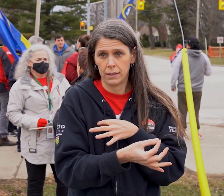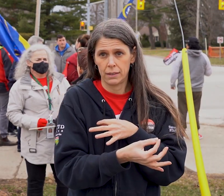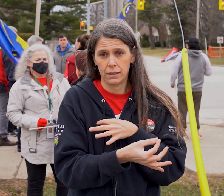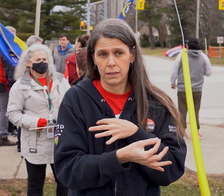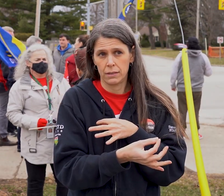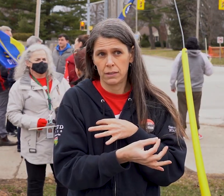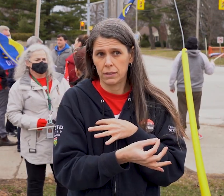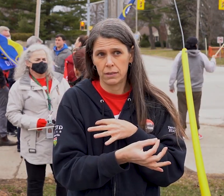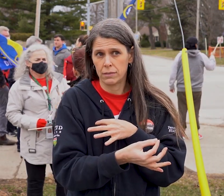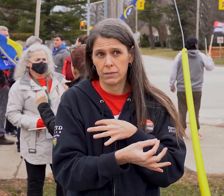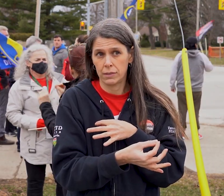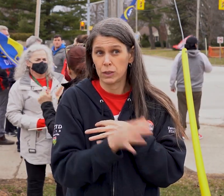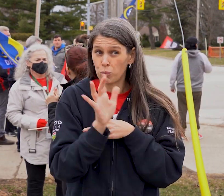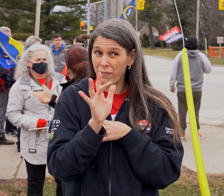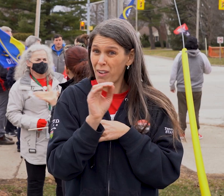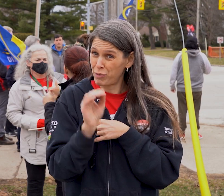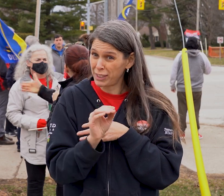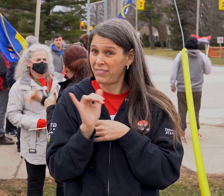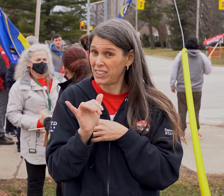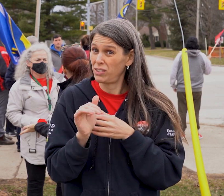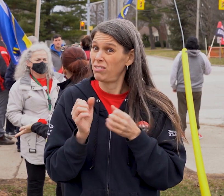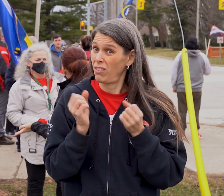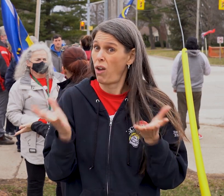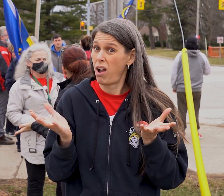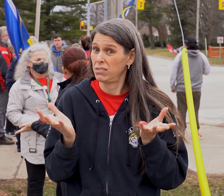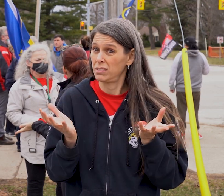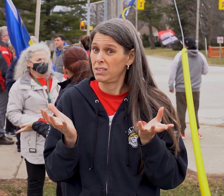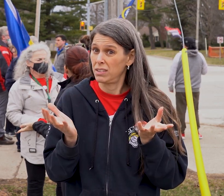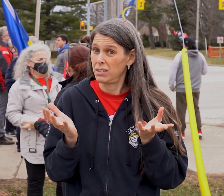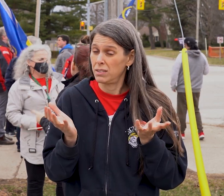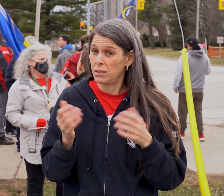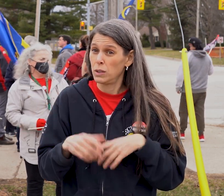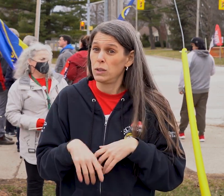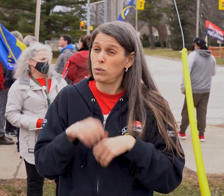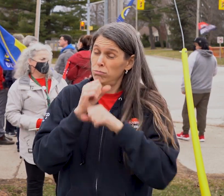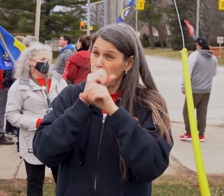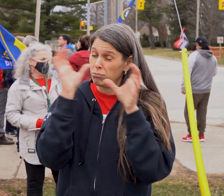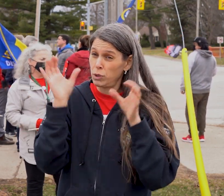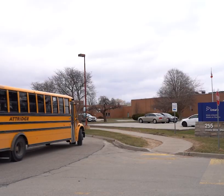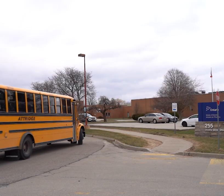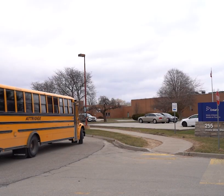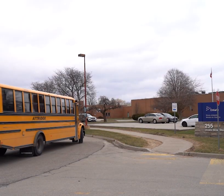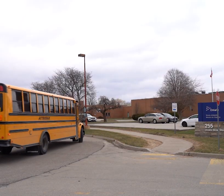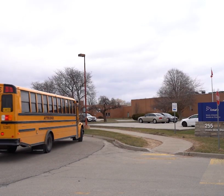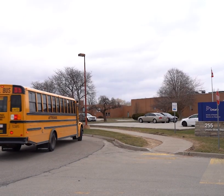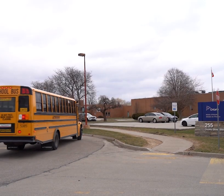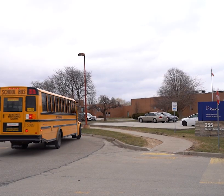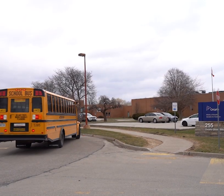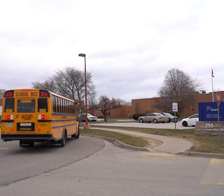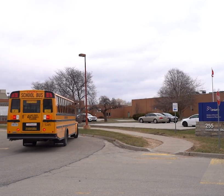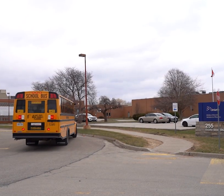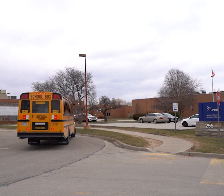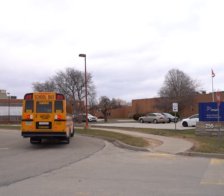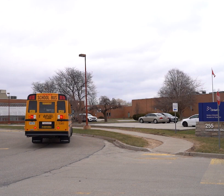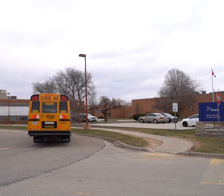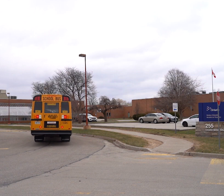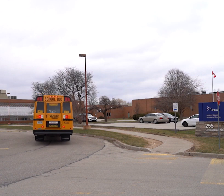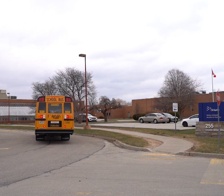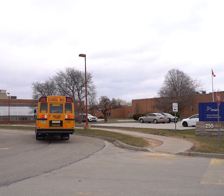they haven't been replaced. There haven't been any higher, so really 25% is significant. What is also significant, according to Witcher and